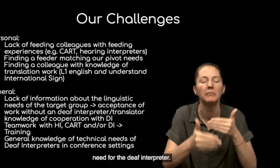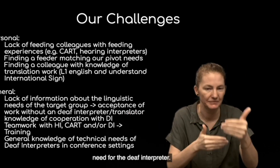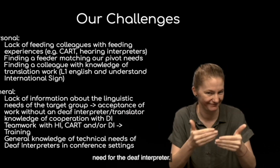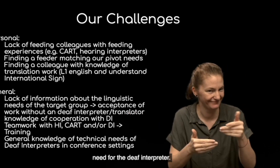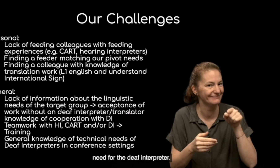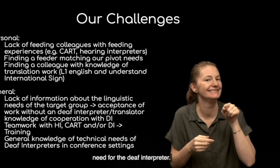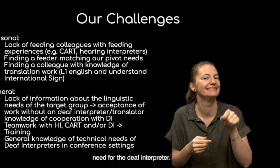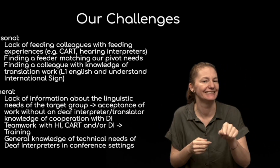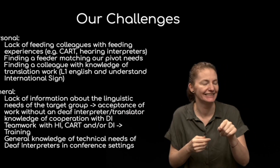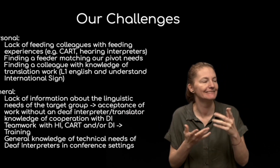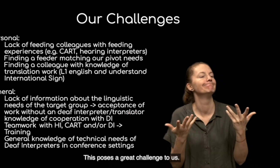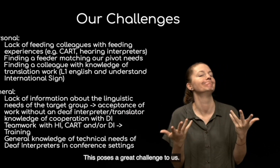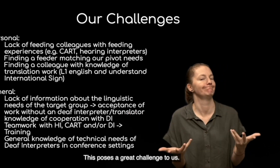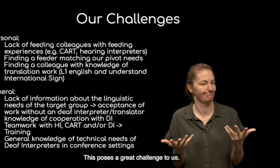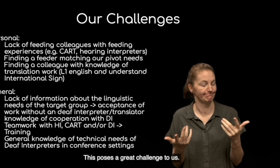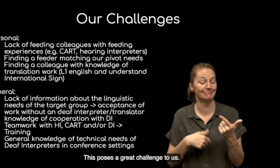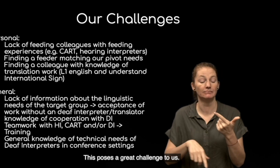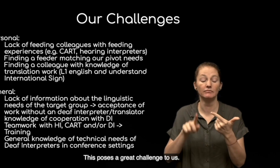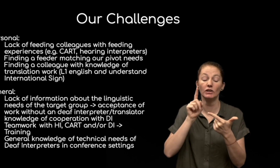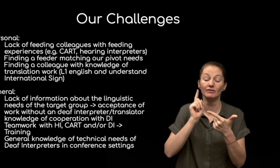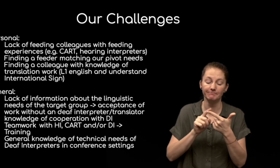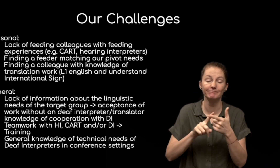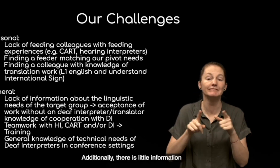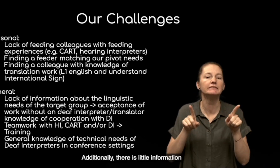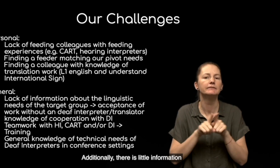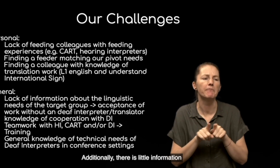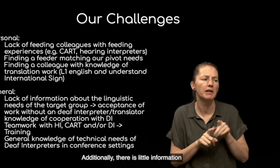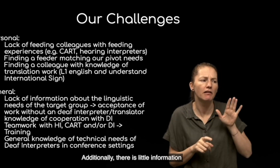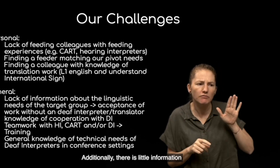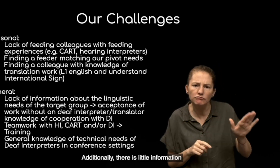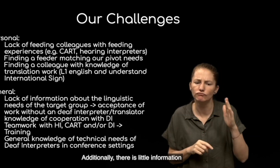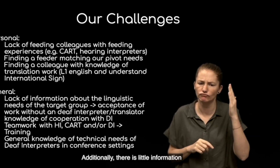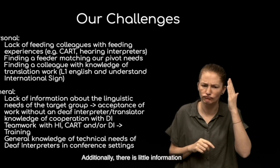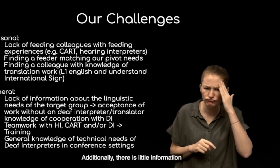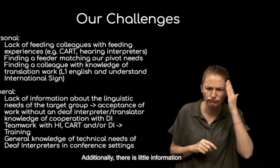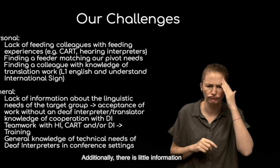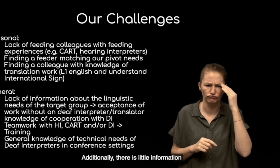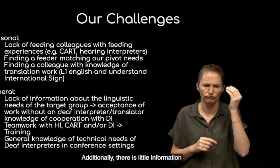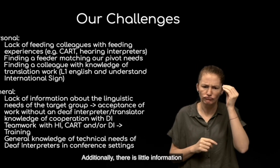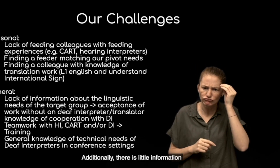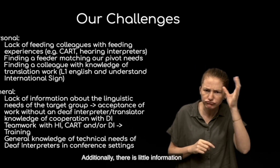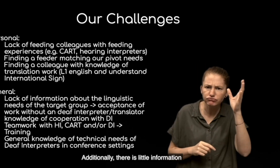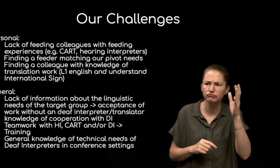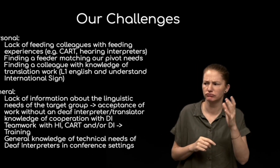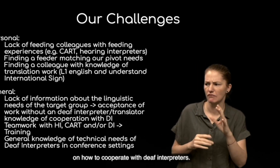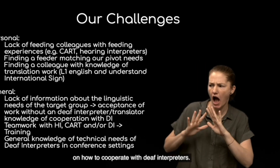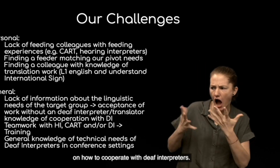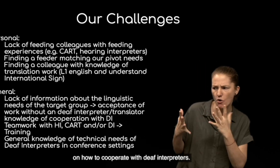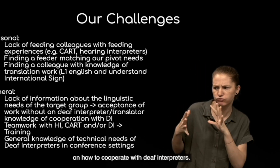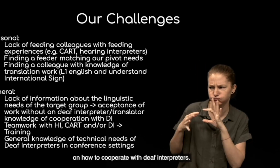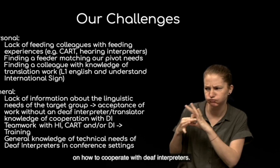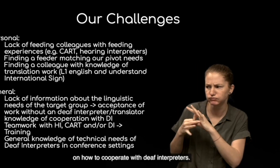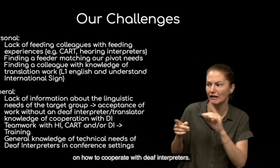This poses a great challenge to us. Additionally, there is little information on how to cooperate with deaf